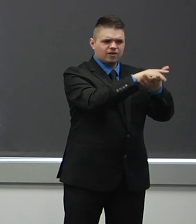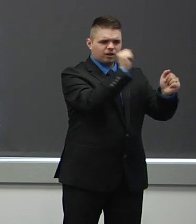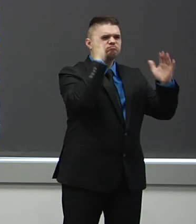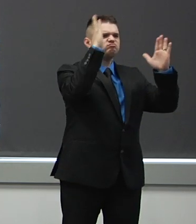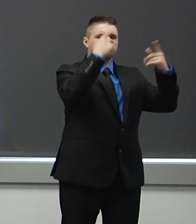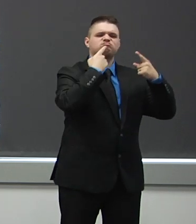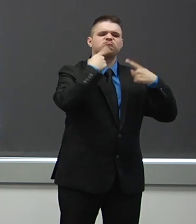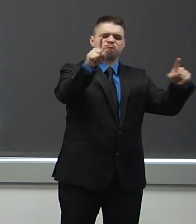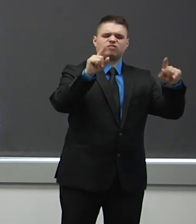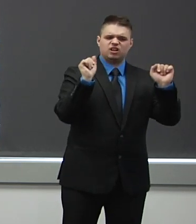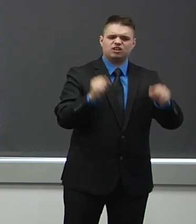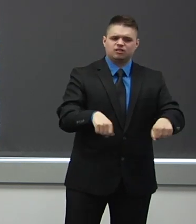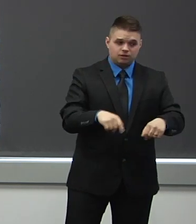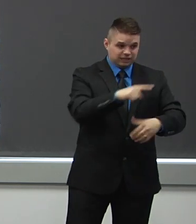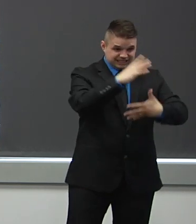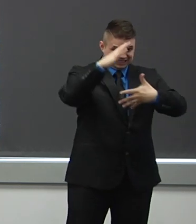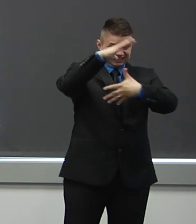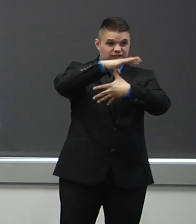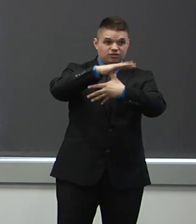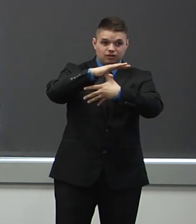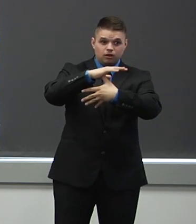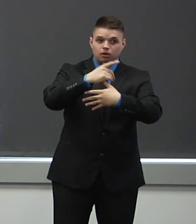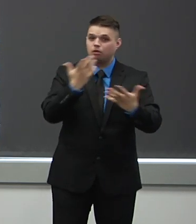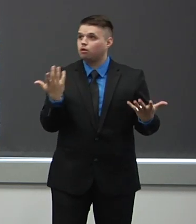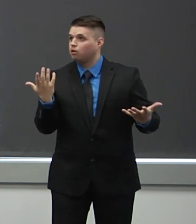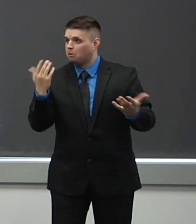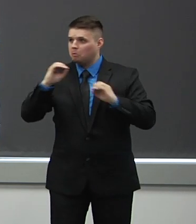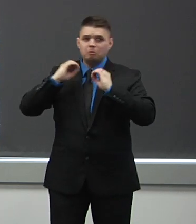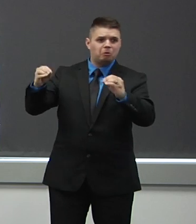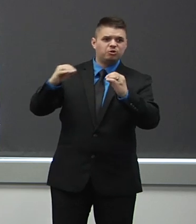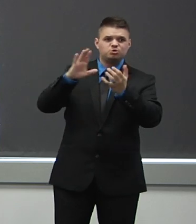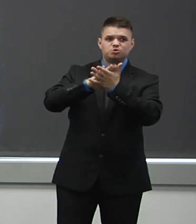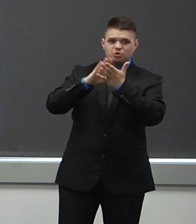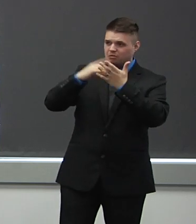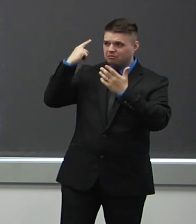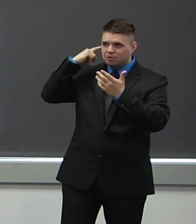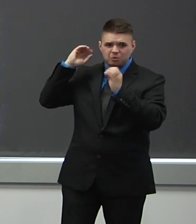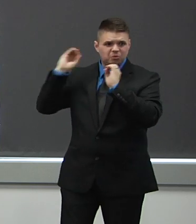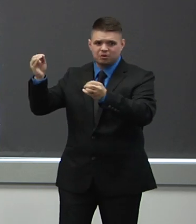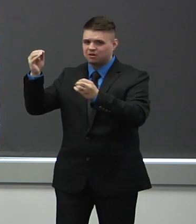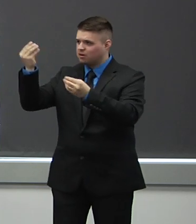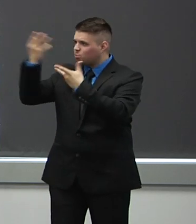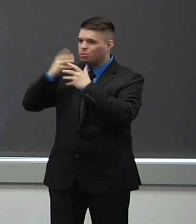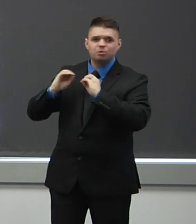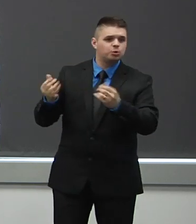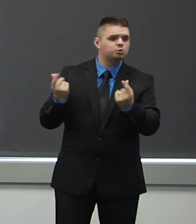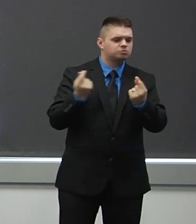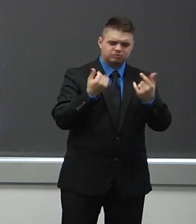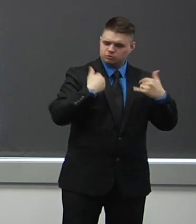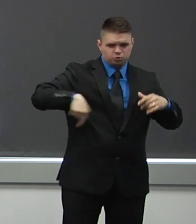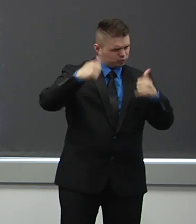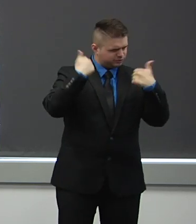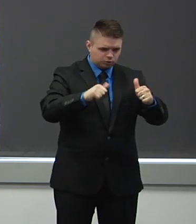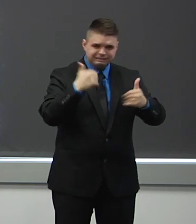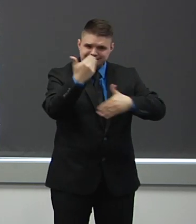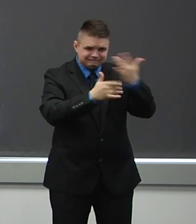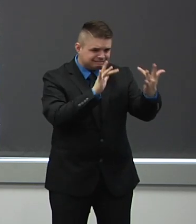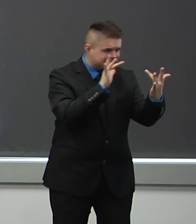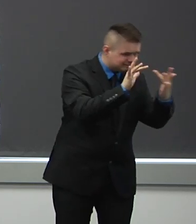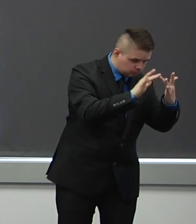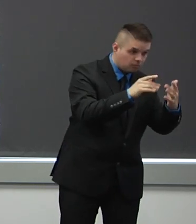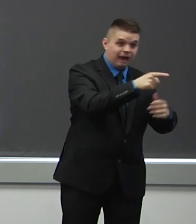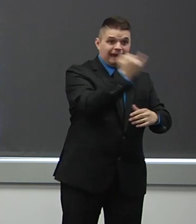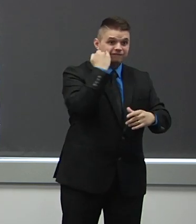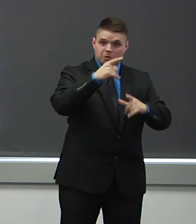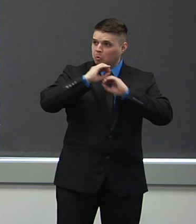do is, if you haven't heard from your school yet, please know that they are trying to reach you. So reach out to them. The school is